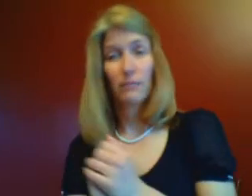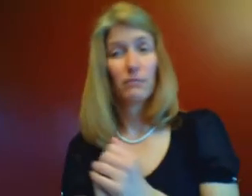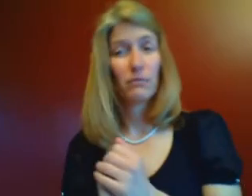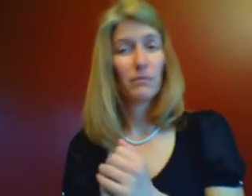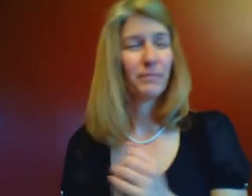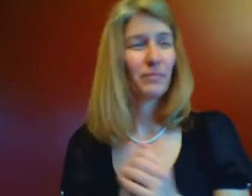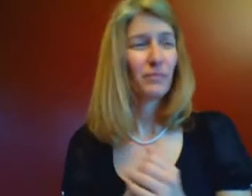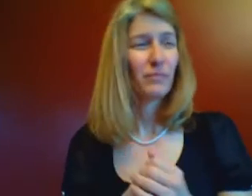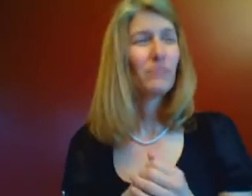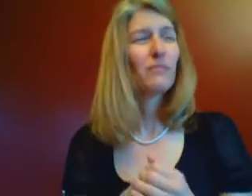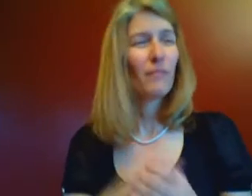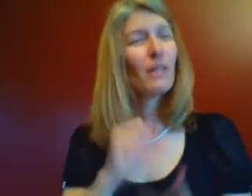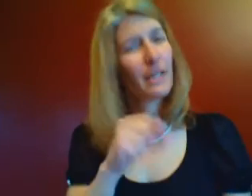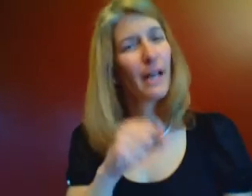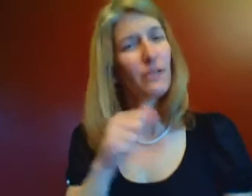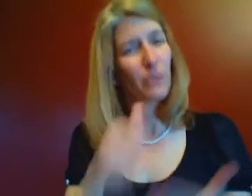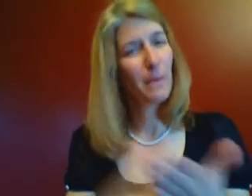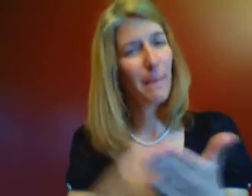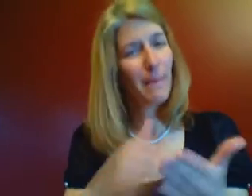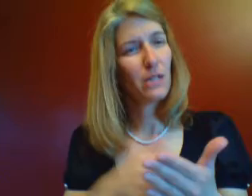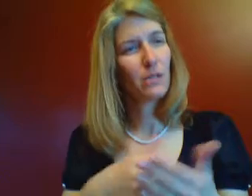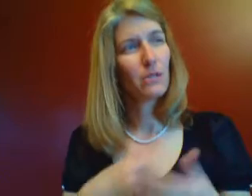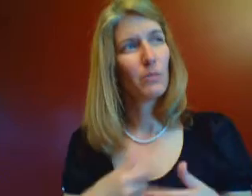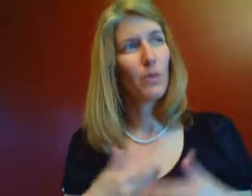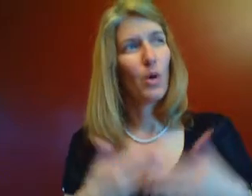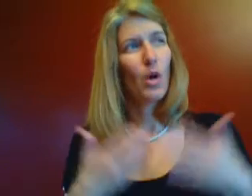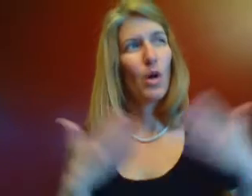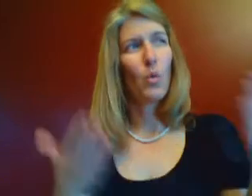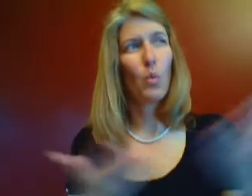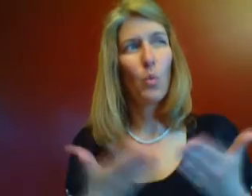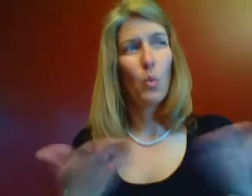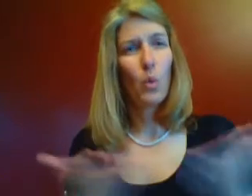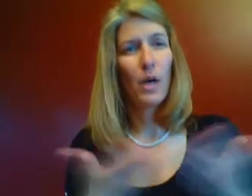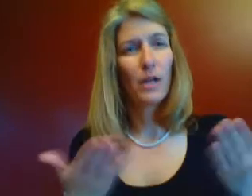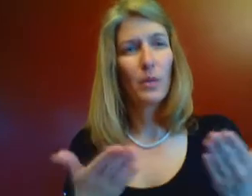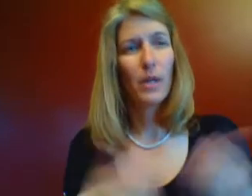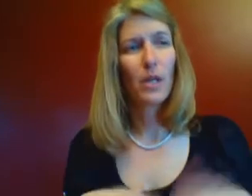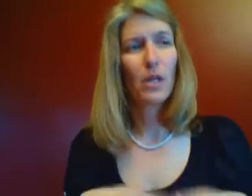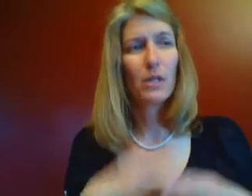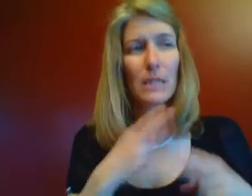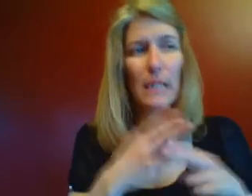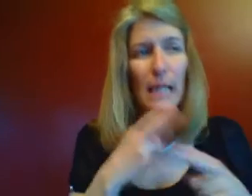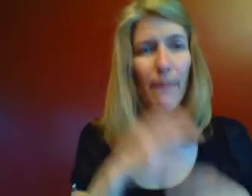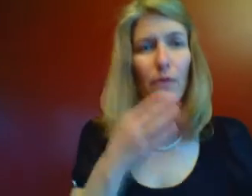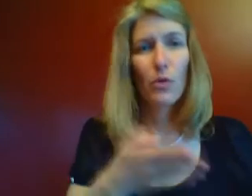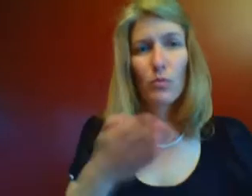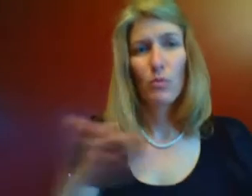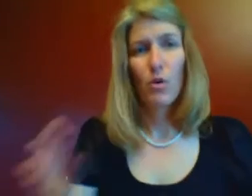What do we call those parts, though? What do we call those parts? Mohammed, do you know what we call those parts?